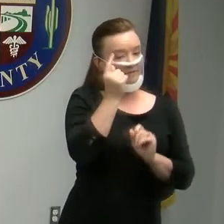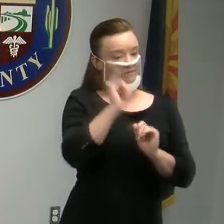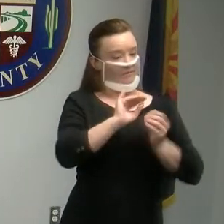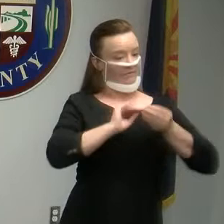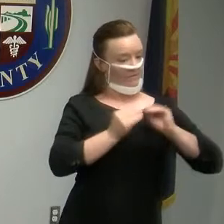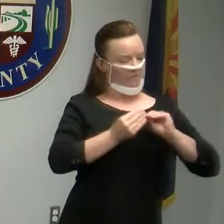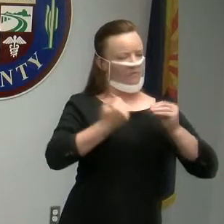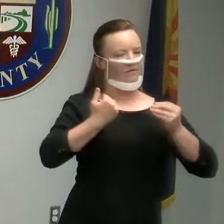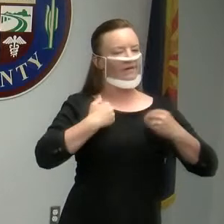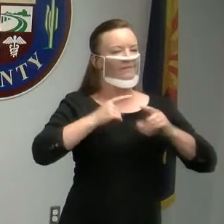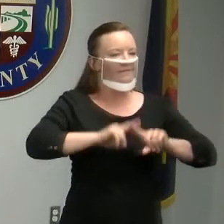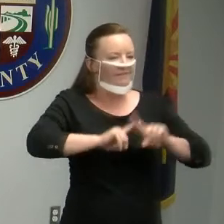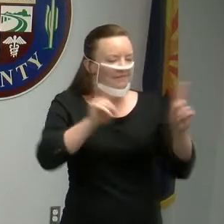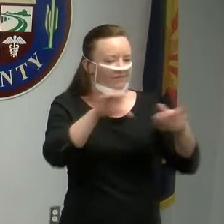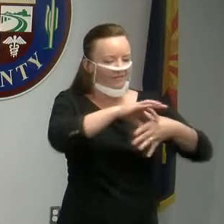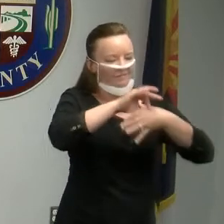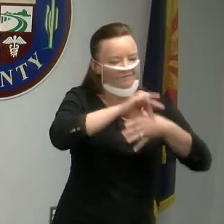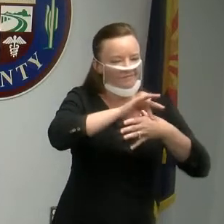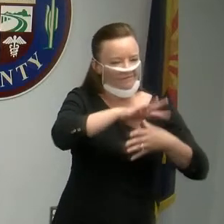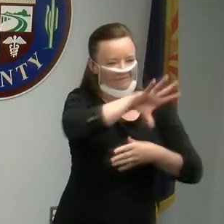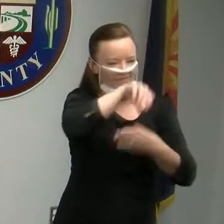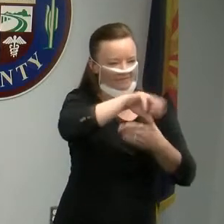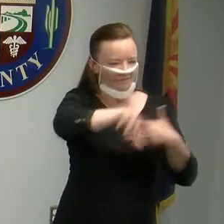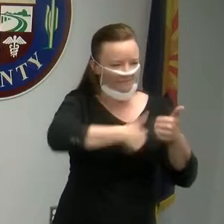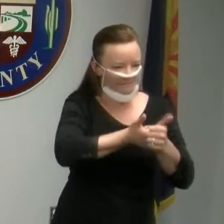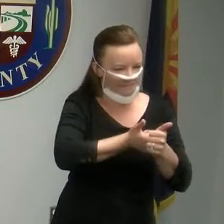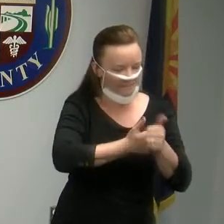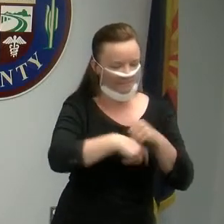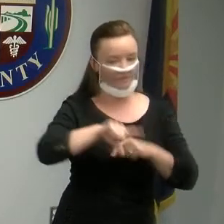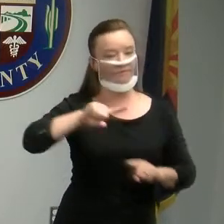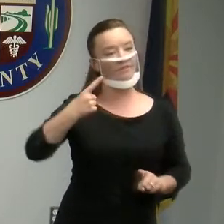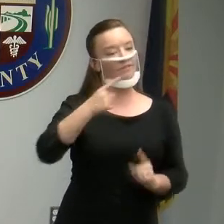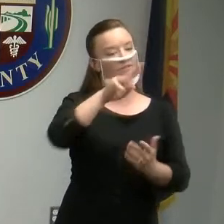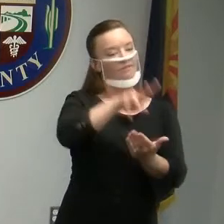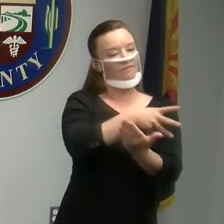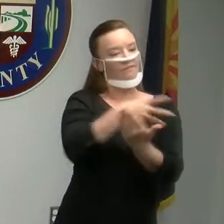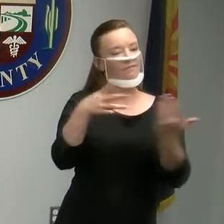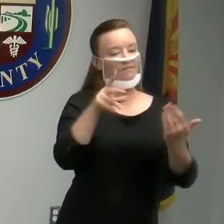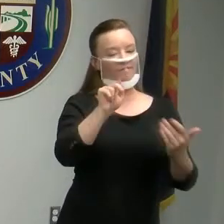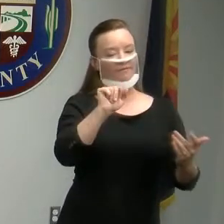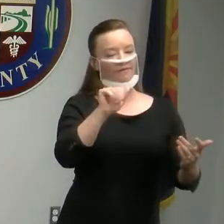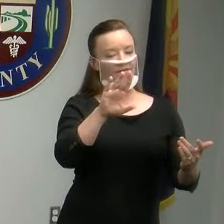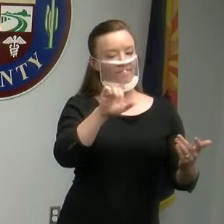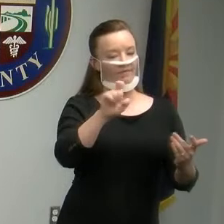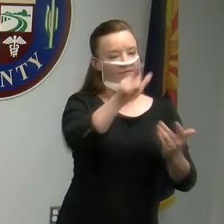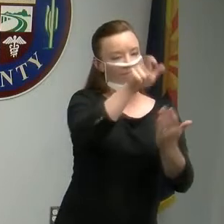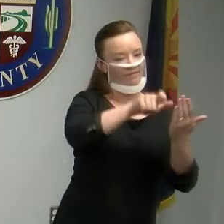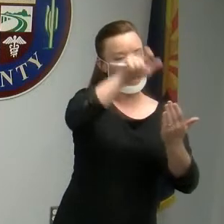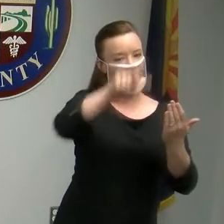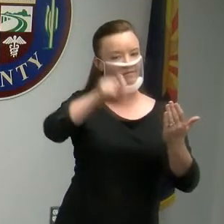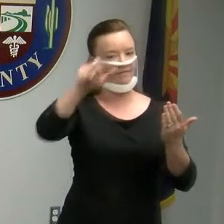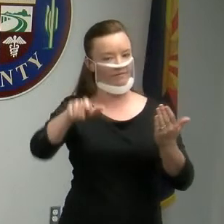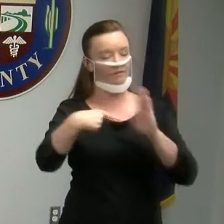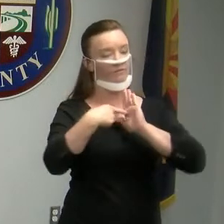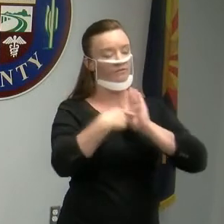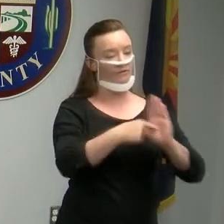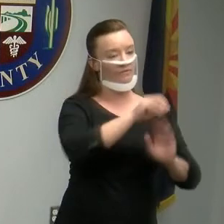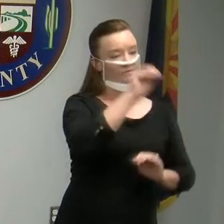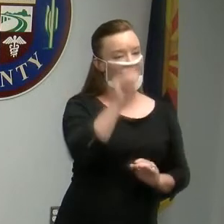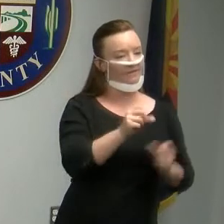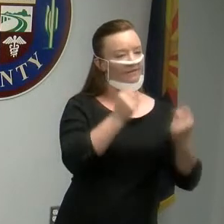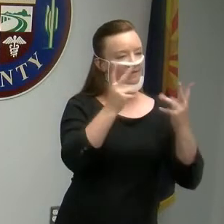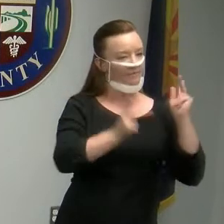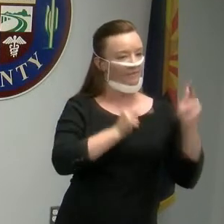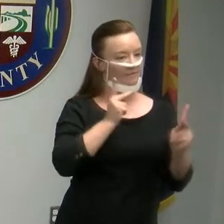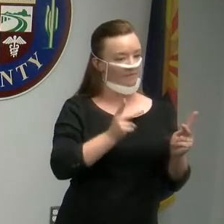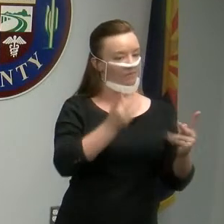provide. First, we use tables to show the percent of cases who are hospitalized and who have died. And